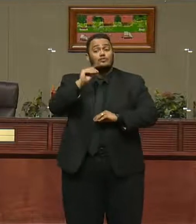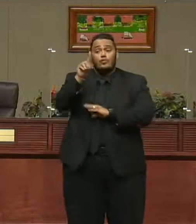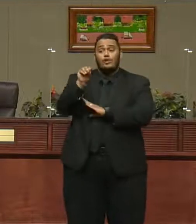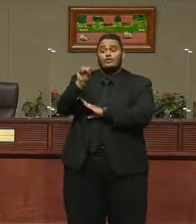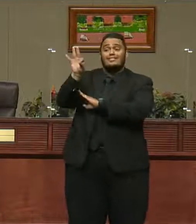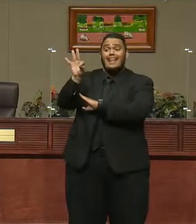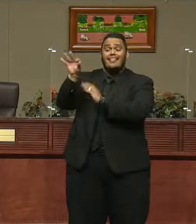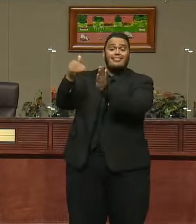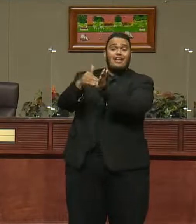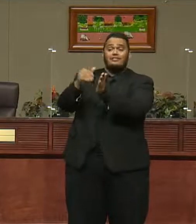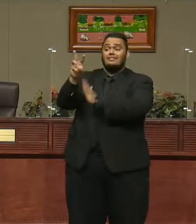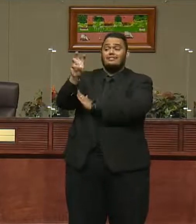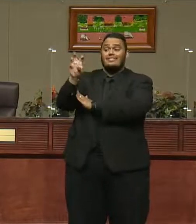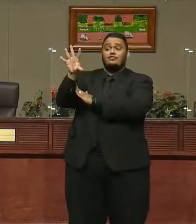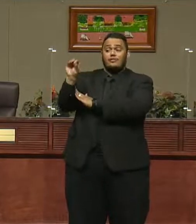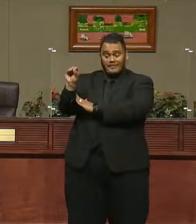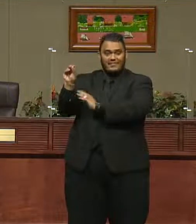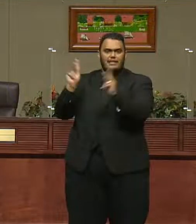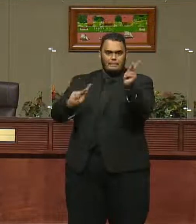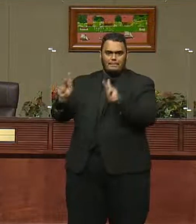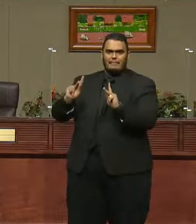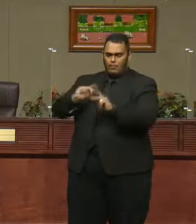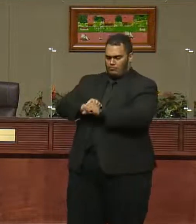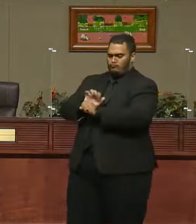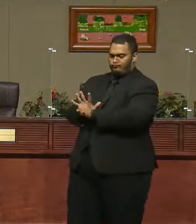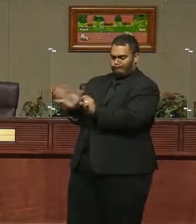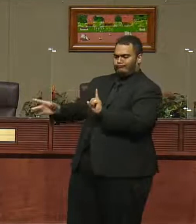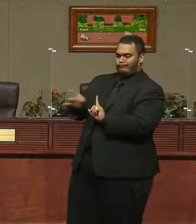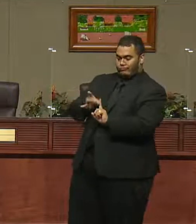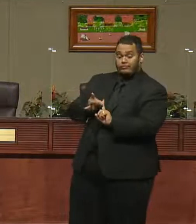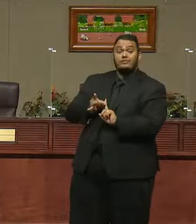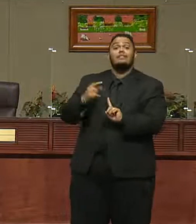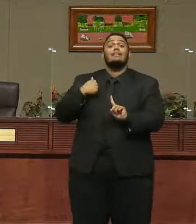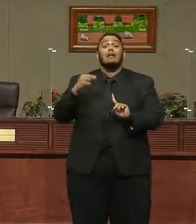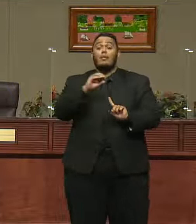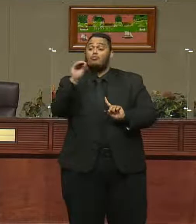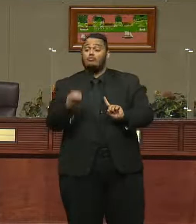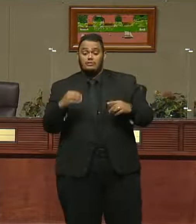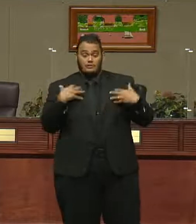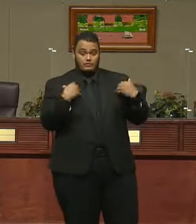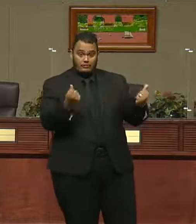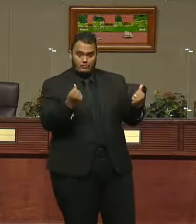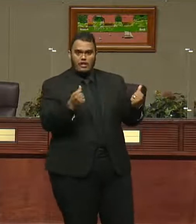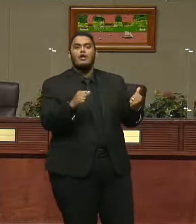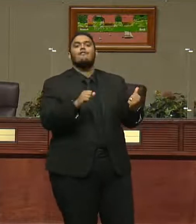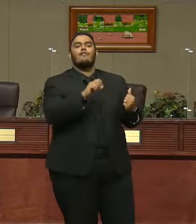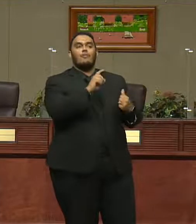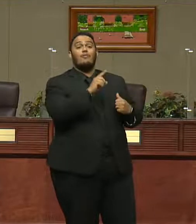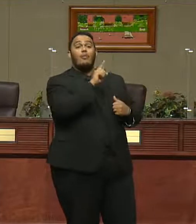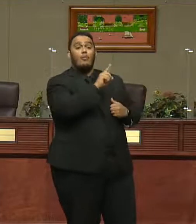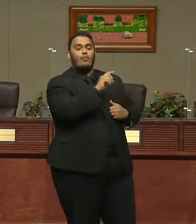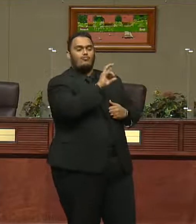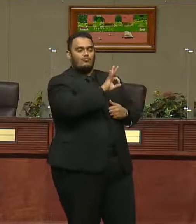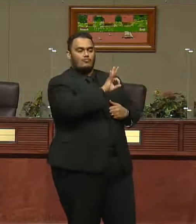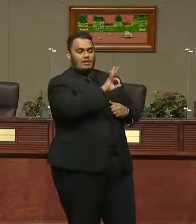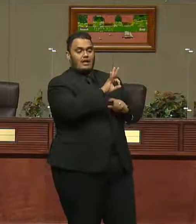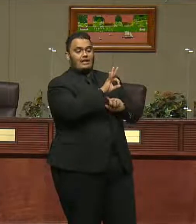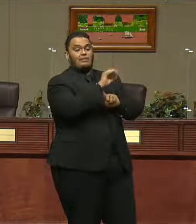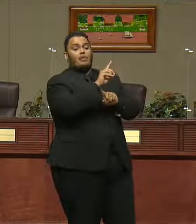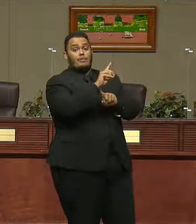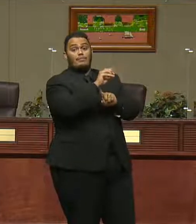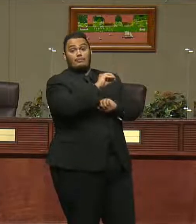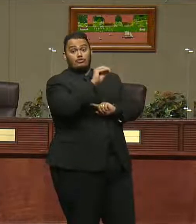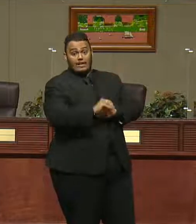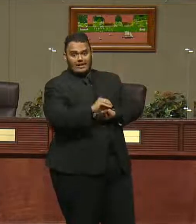109,650 positive cases. The recovery rate has gone up 1% to 96%. And unfortunately, we've had 15